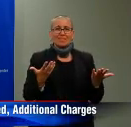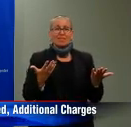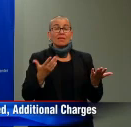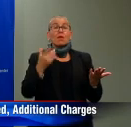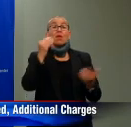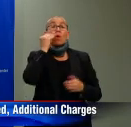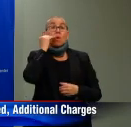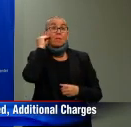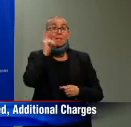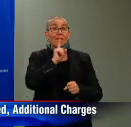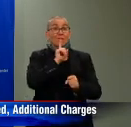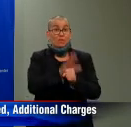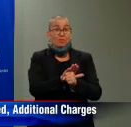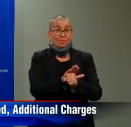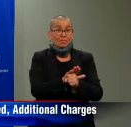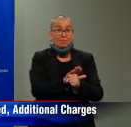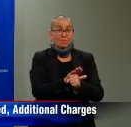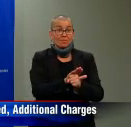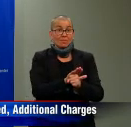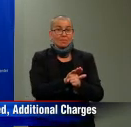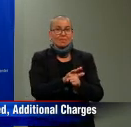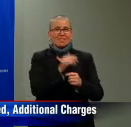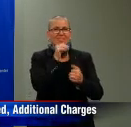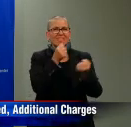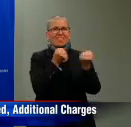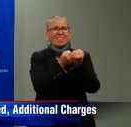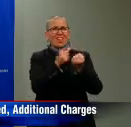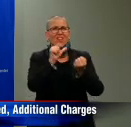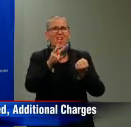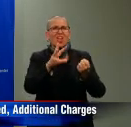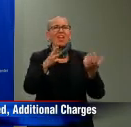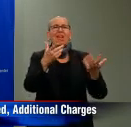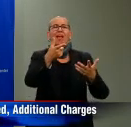on paper. You can't sell to a colored family.